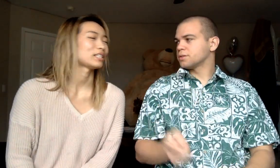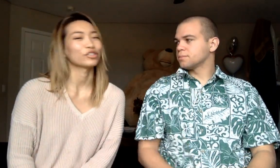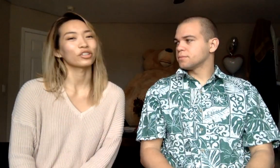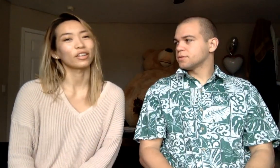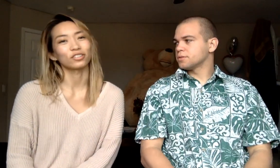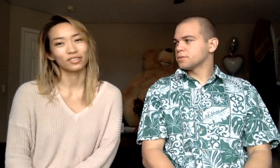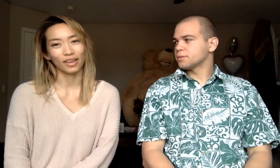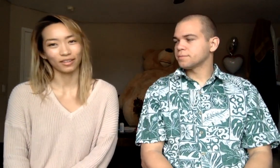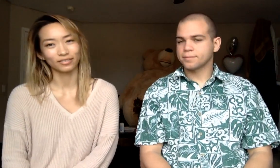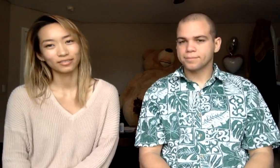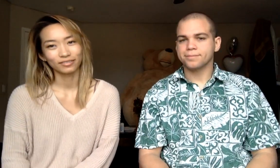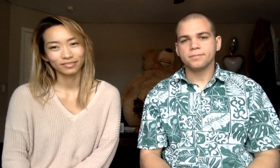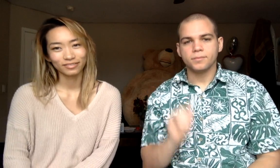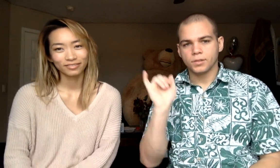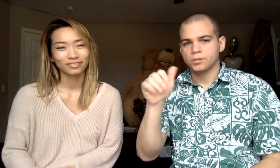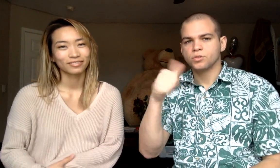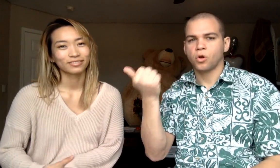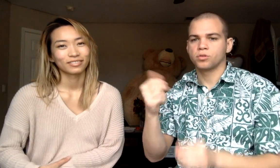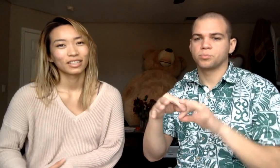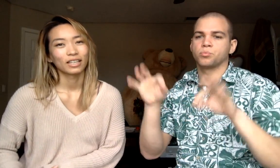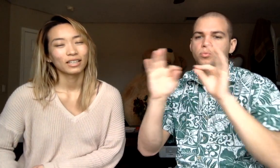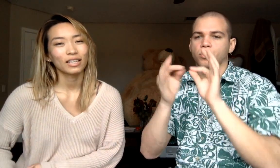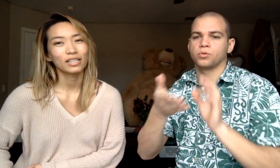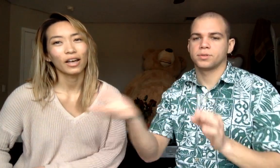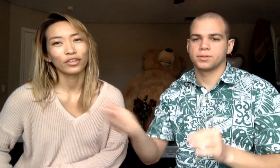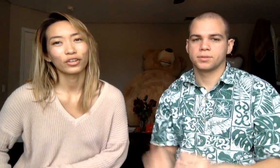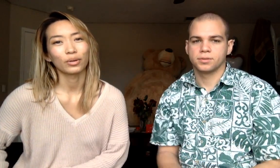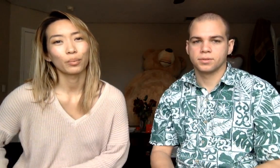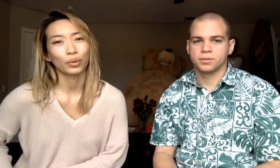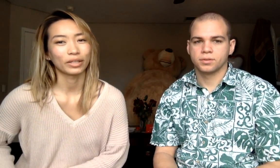to understand. That's the other important thing.